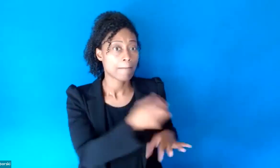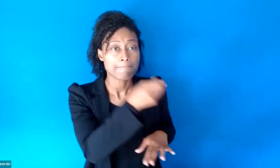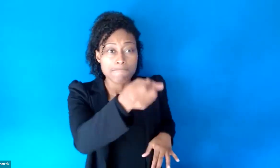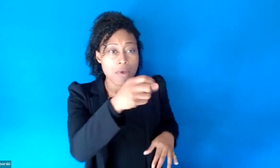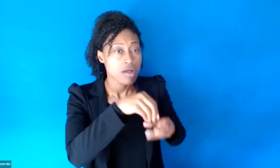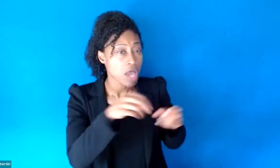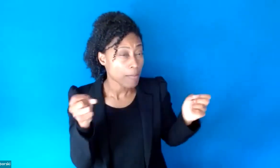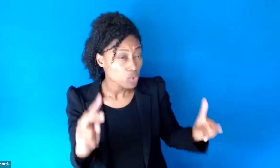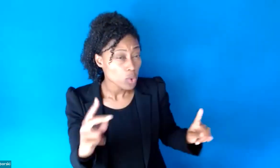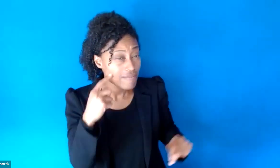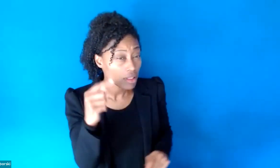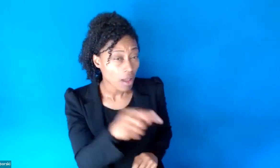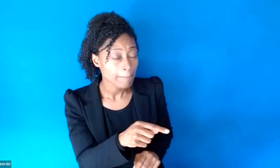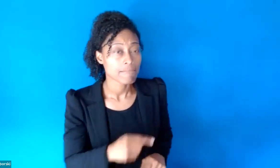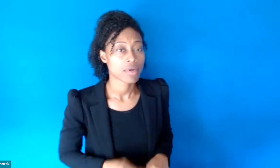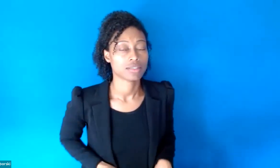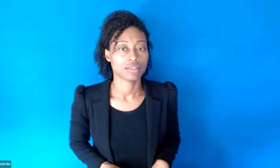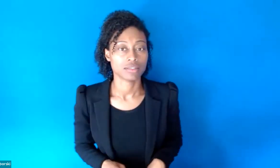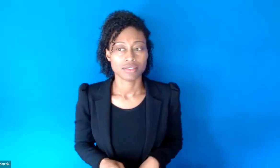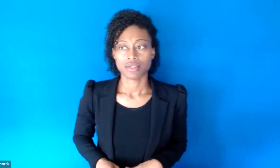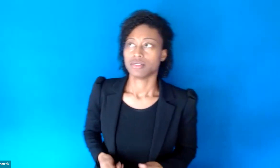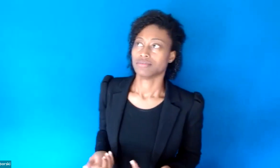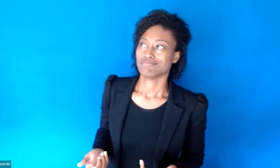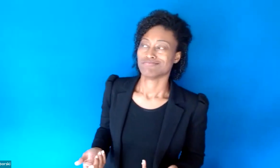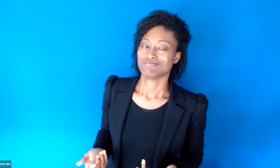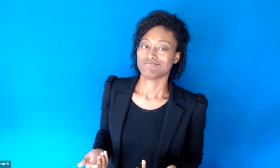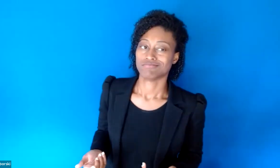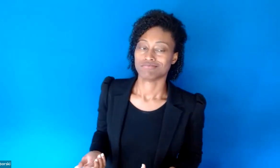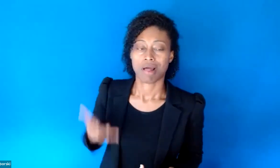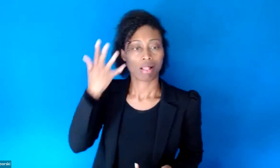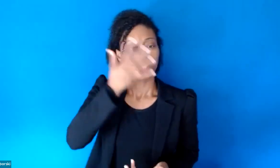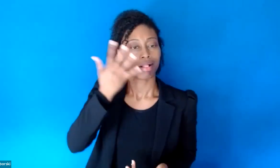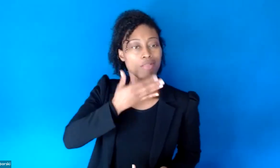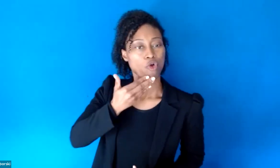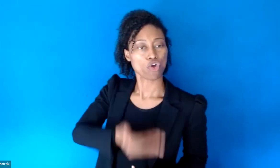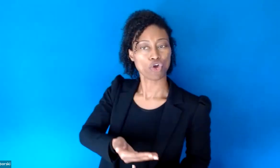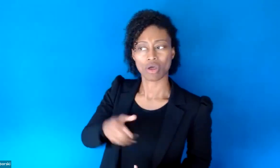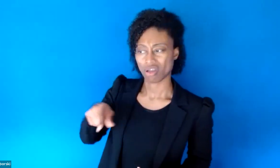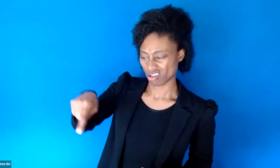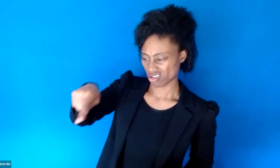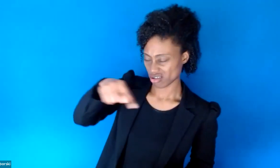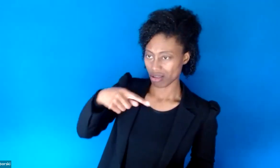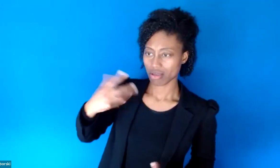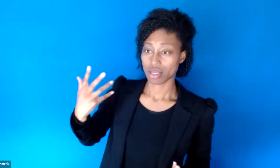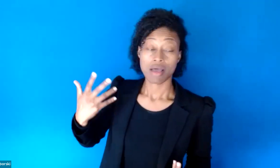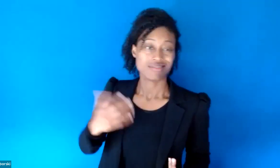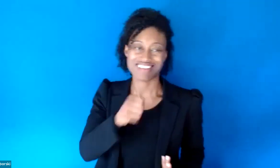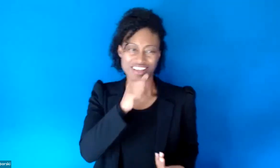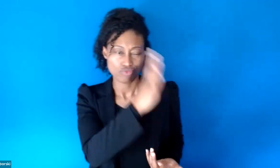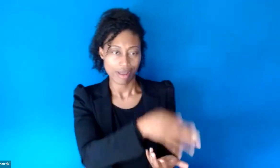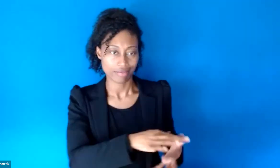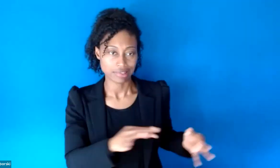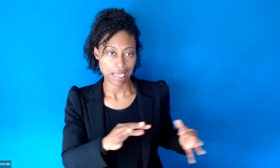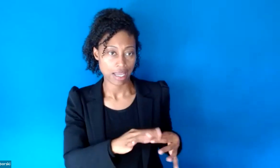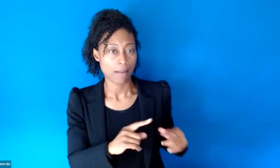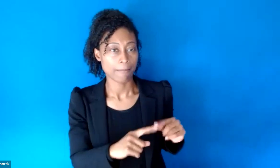opportunities, ultimately to make us look good, right? They may not directly say that, but certain